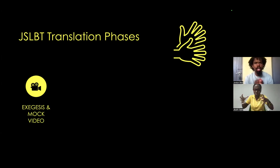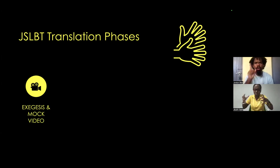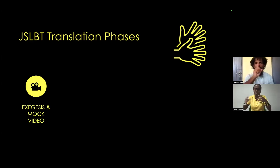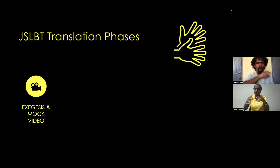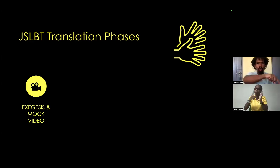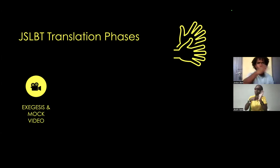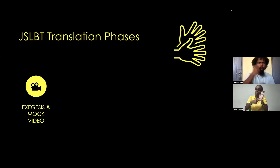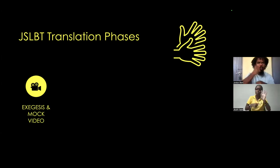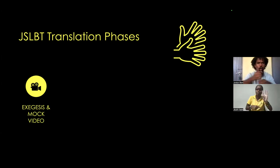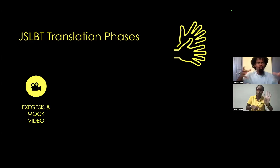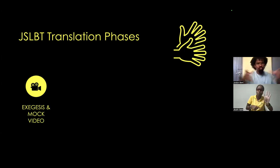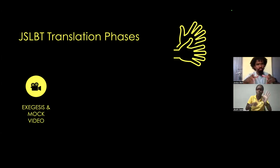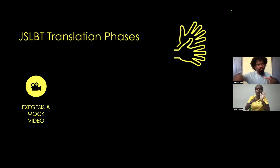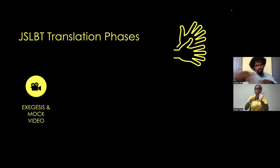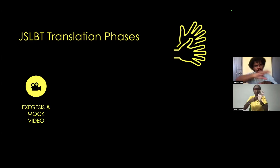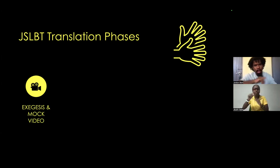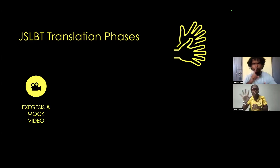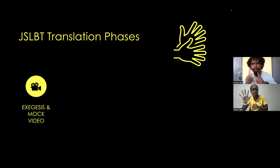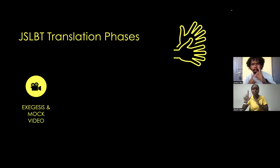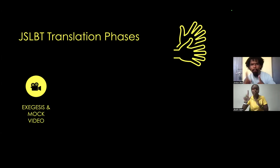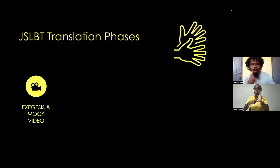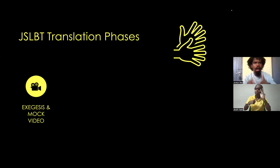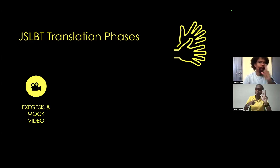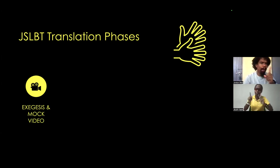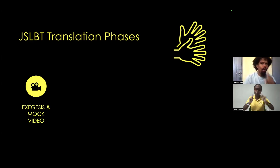We had a group come in, sometimes 4, sometimes